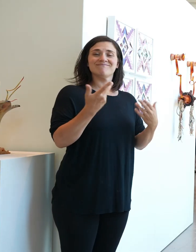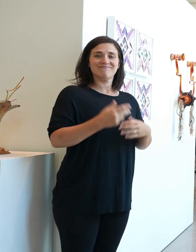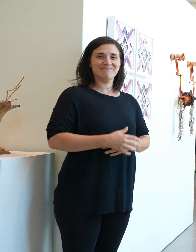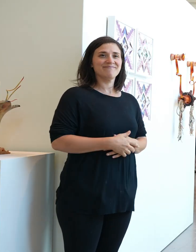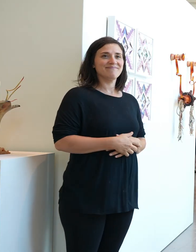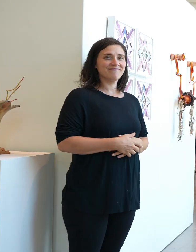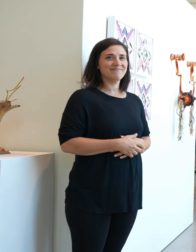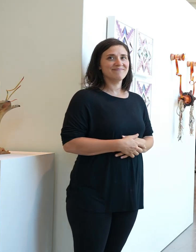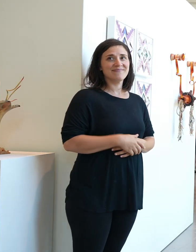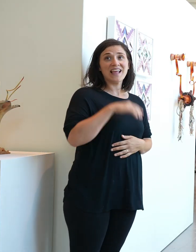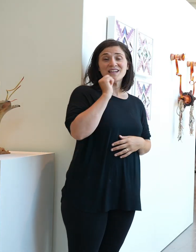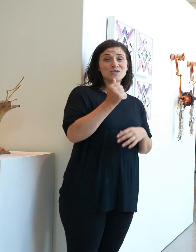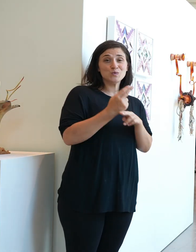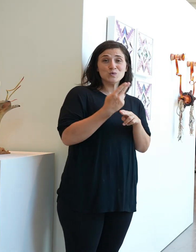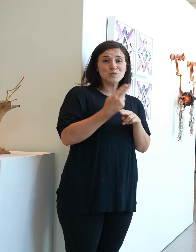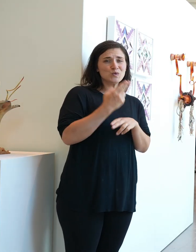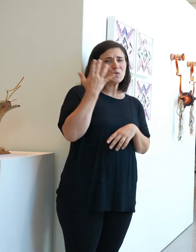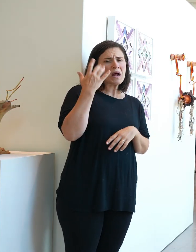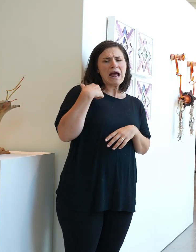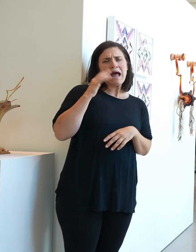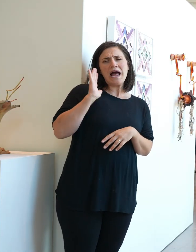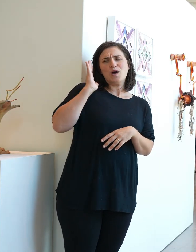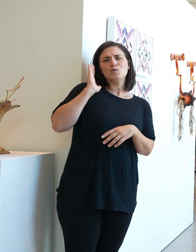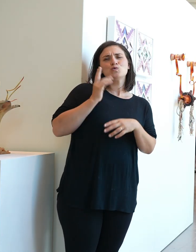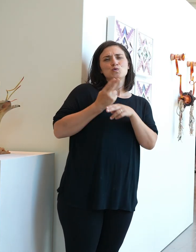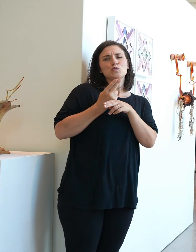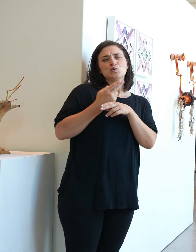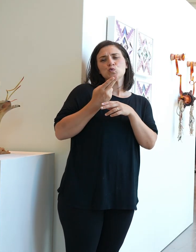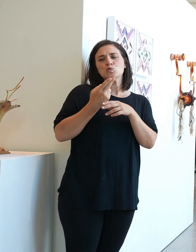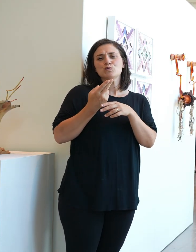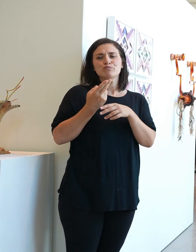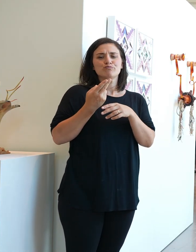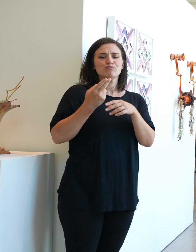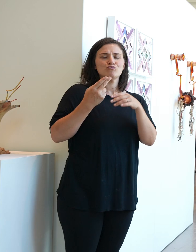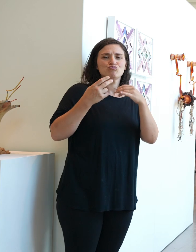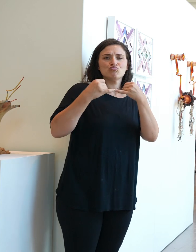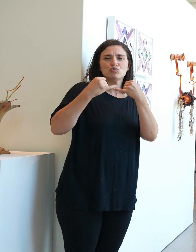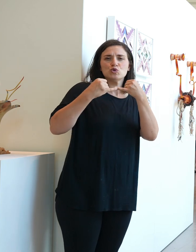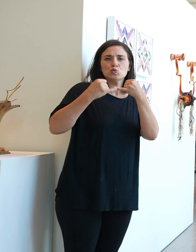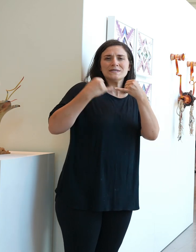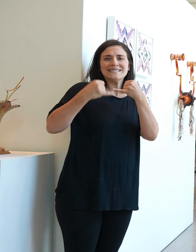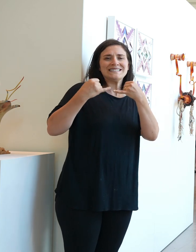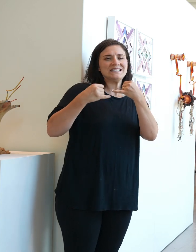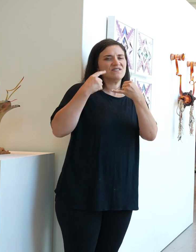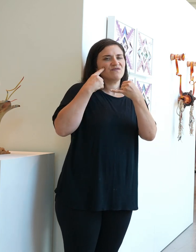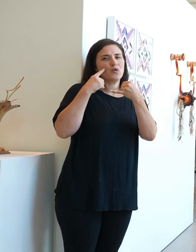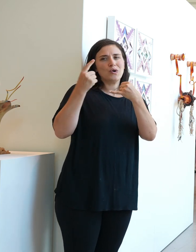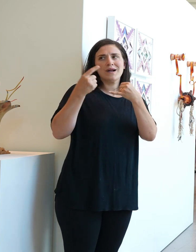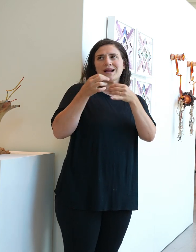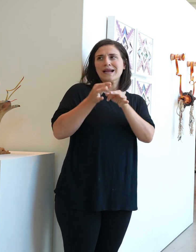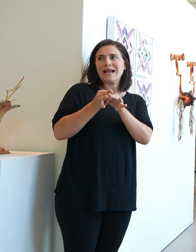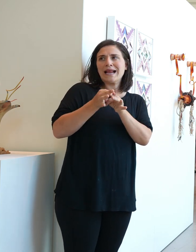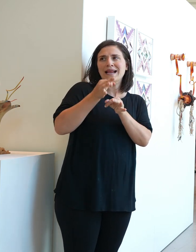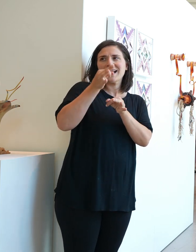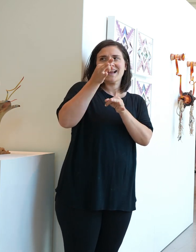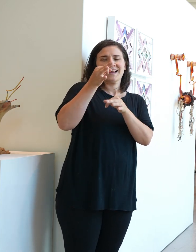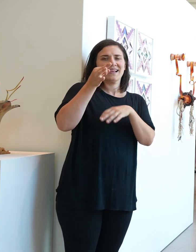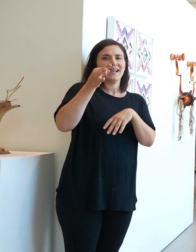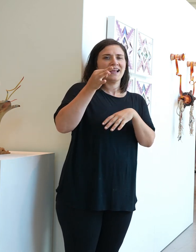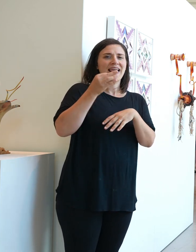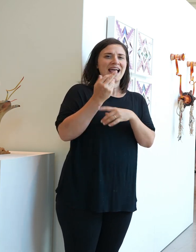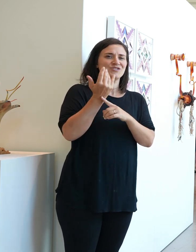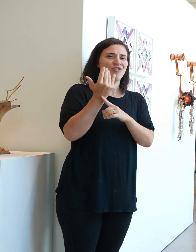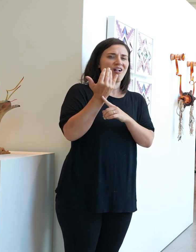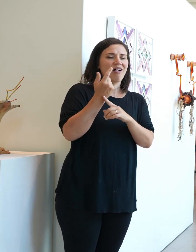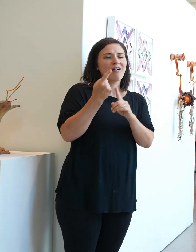used it because I've wrapped handles and things out of the jute and things, and this black waxed thread is just